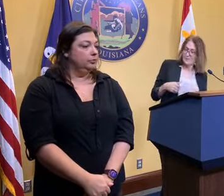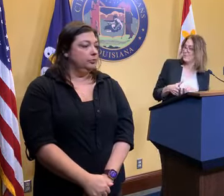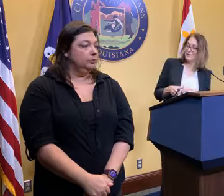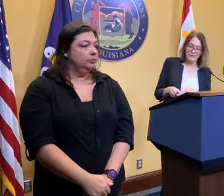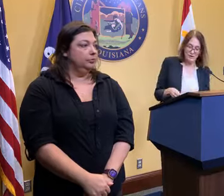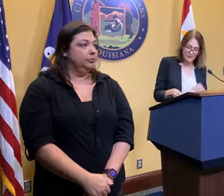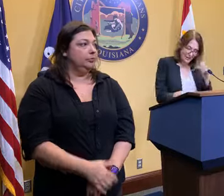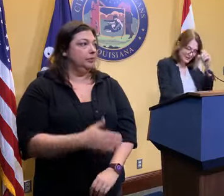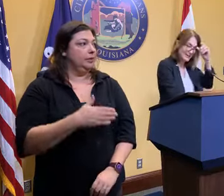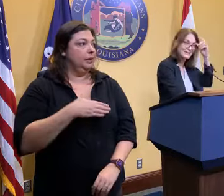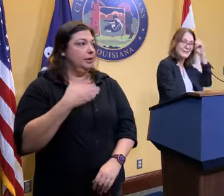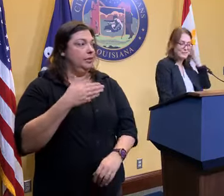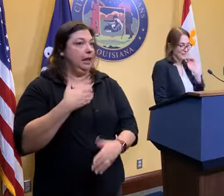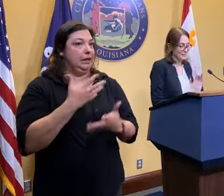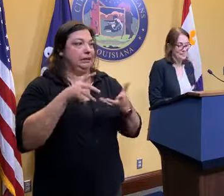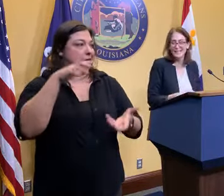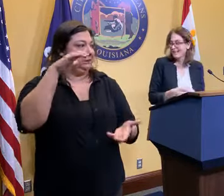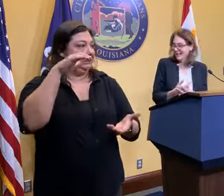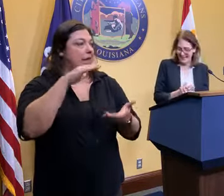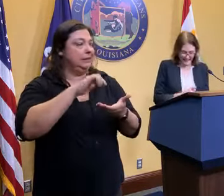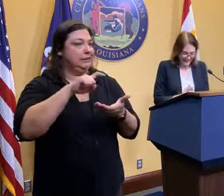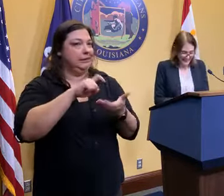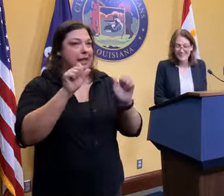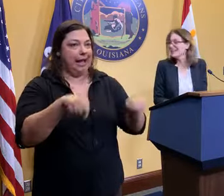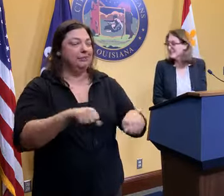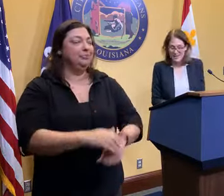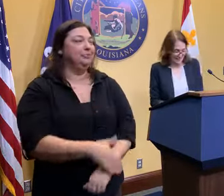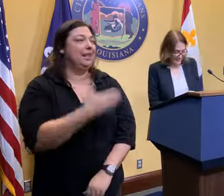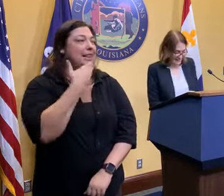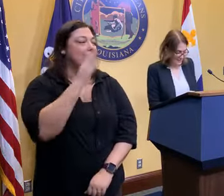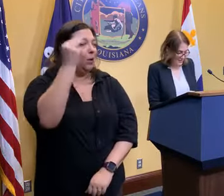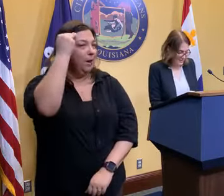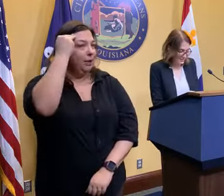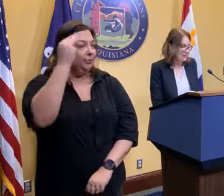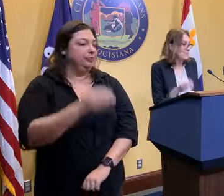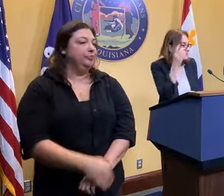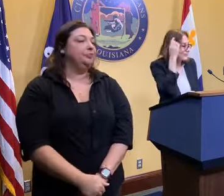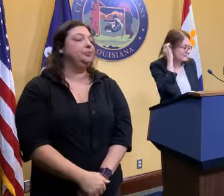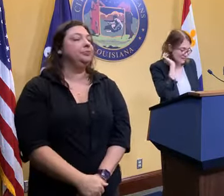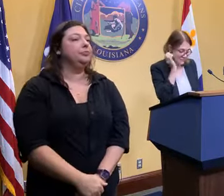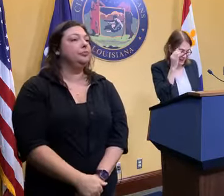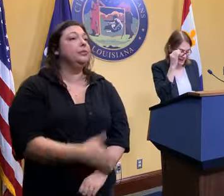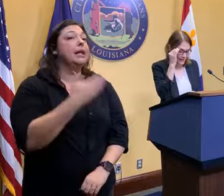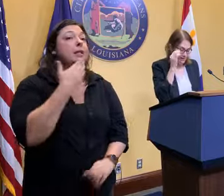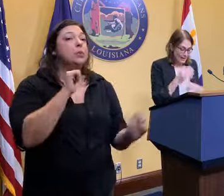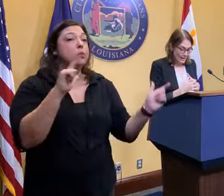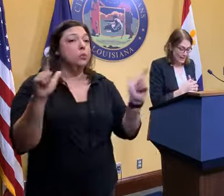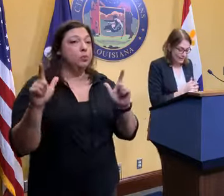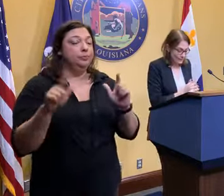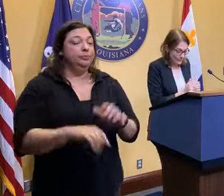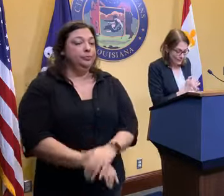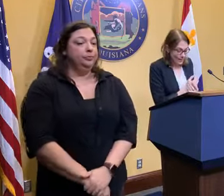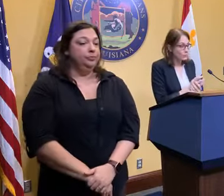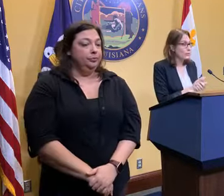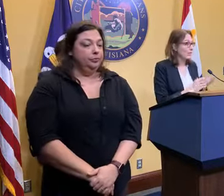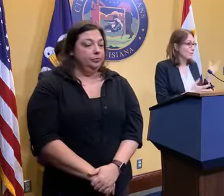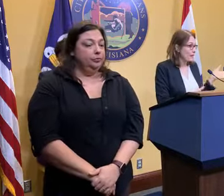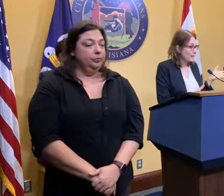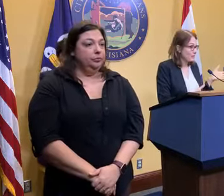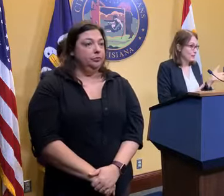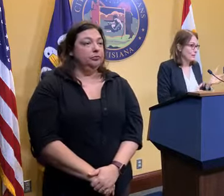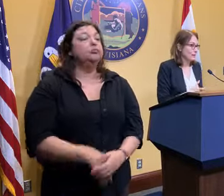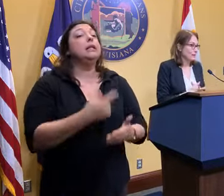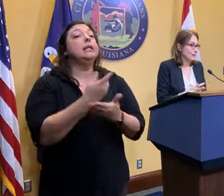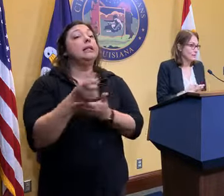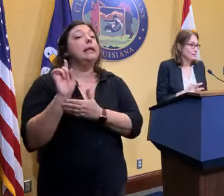We got the big jug of hand sanitizer. Thank you, Mayor. Thank you so much. Thanks, everybody. As we announced